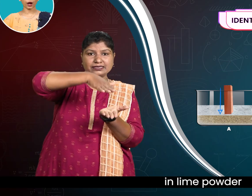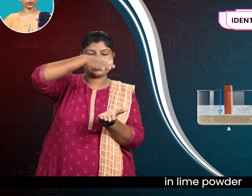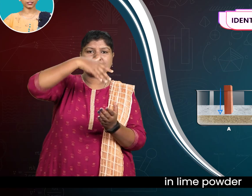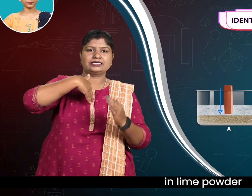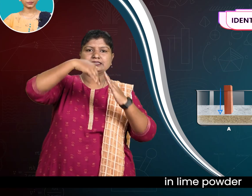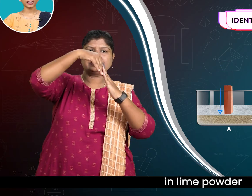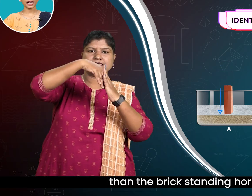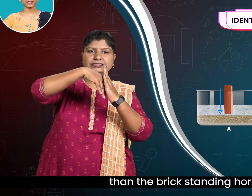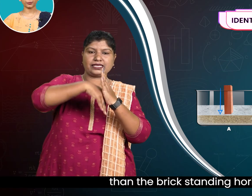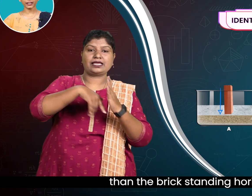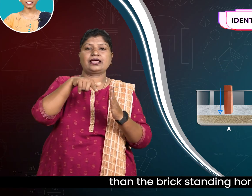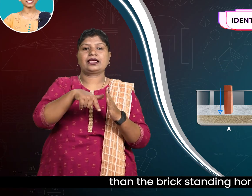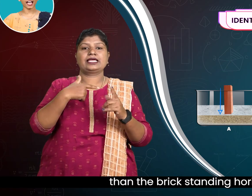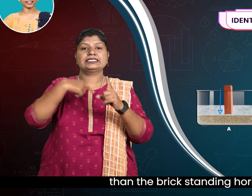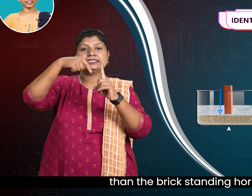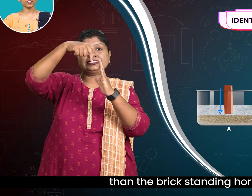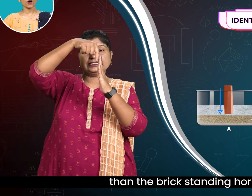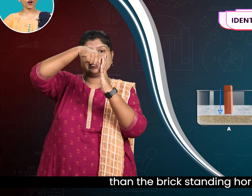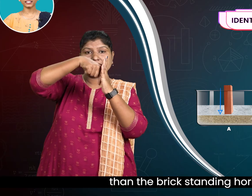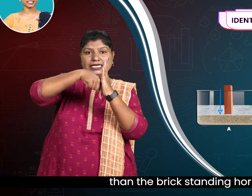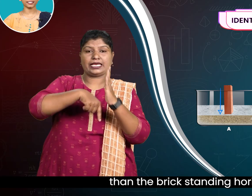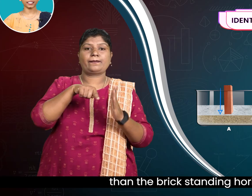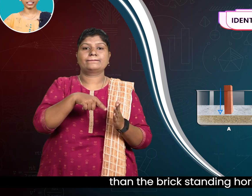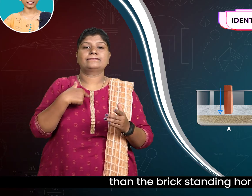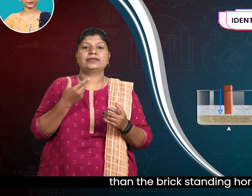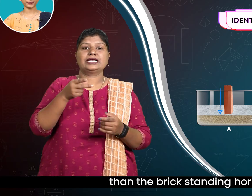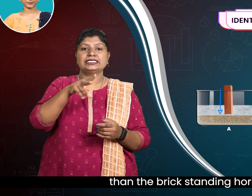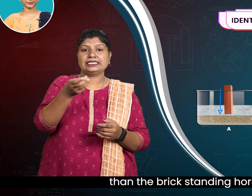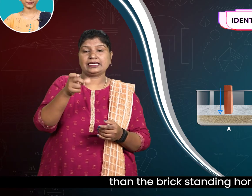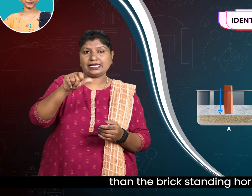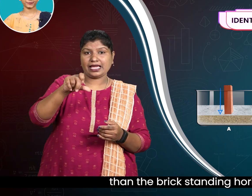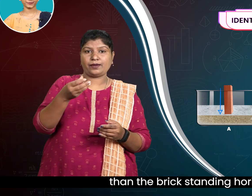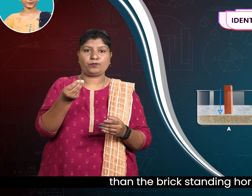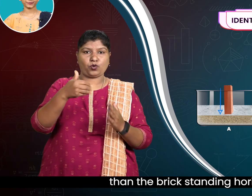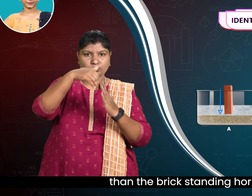lime powder than the brick standing horizontally.